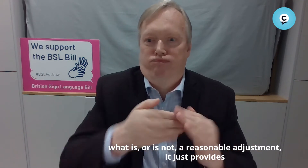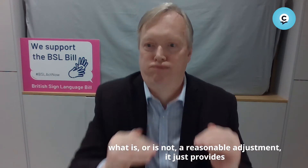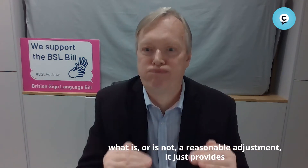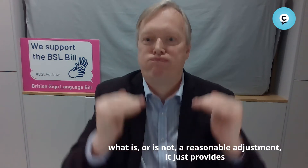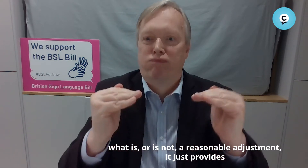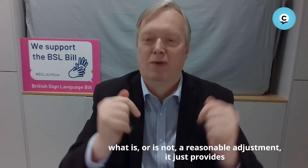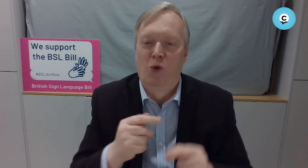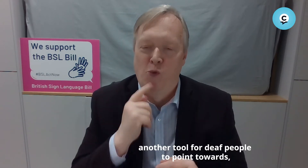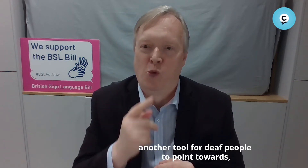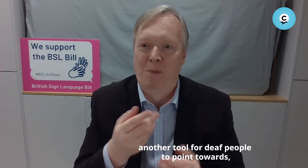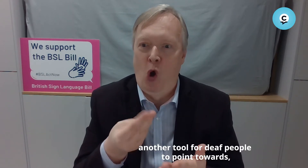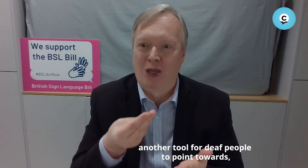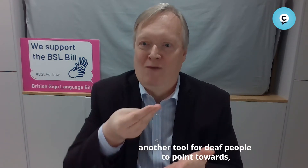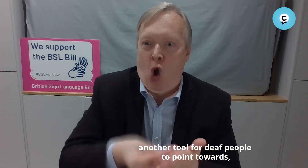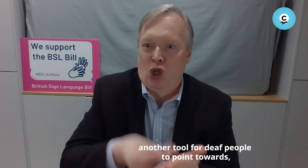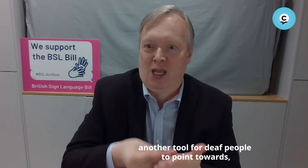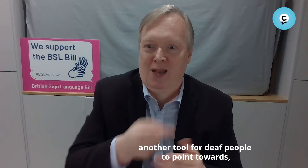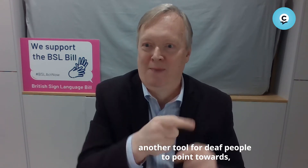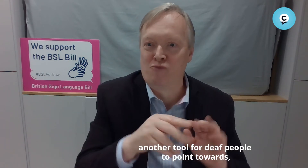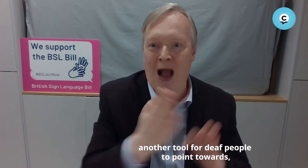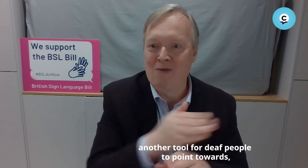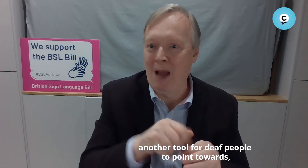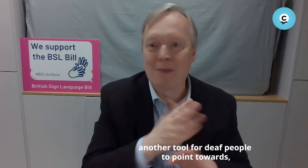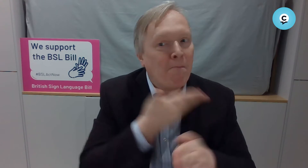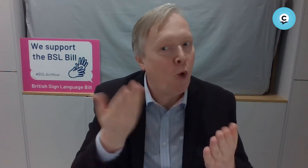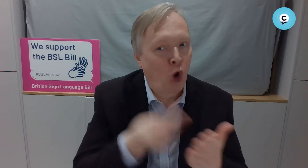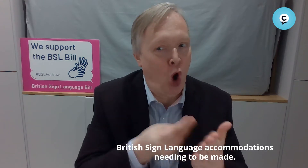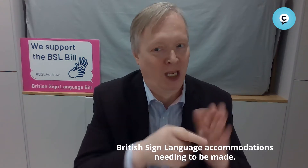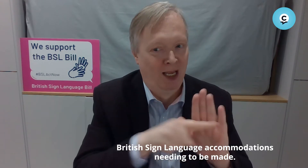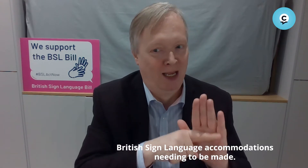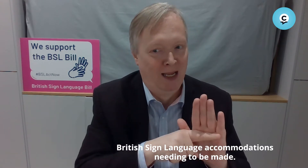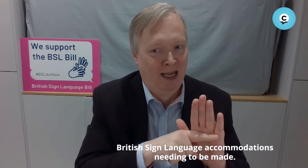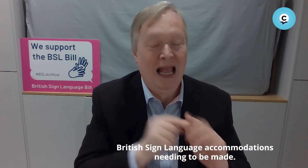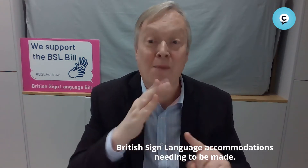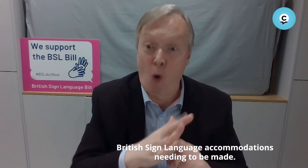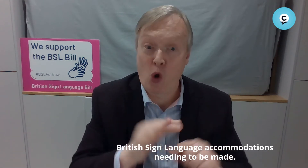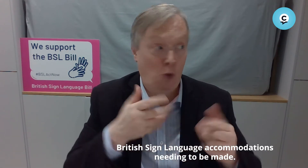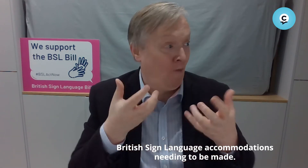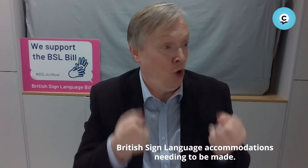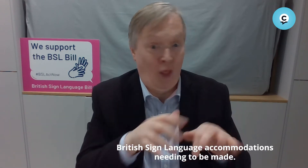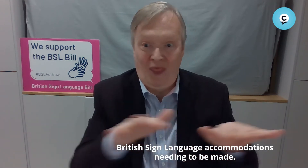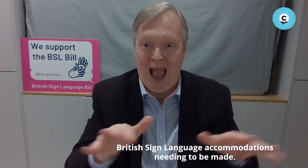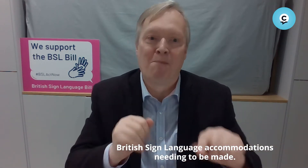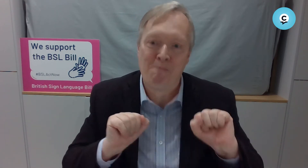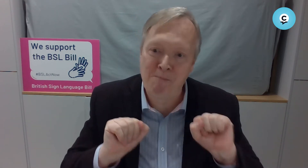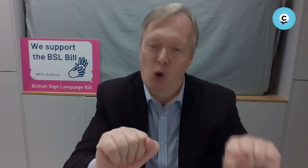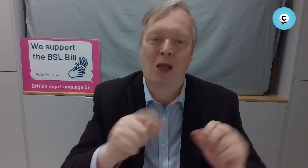just provides another tool for deaf people to point towards British Sign Language accommodations needing to be made.